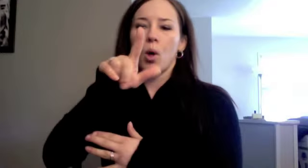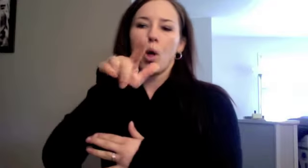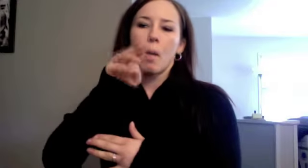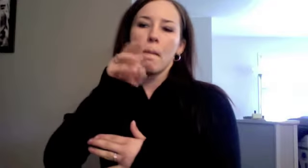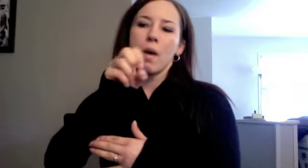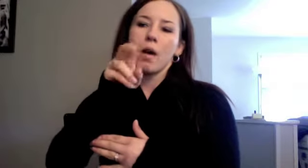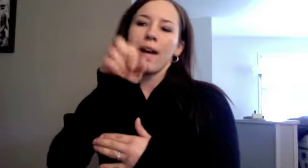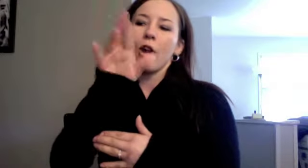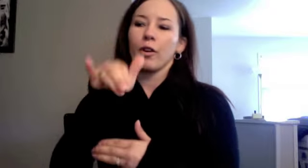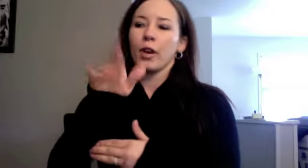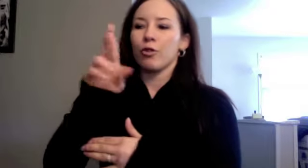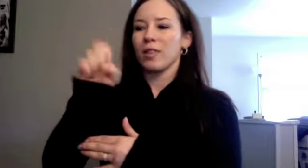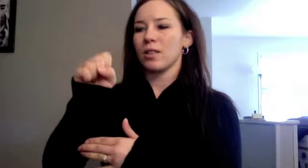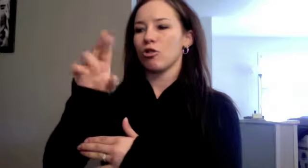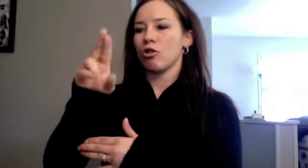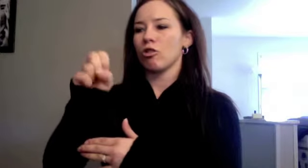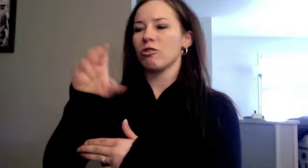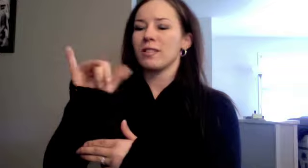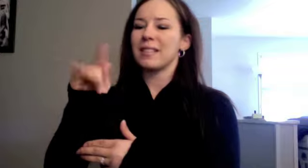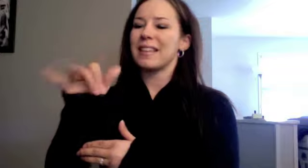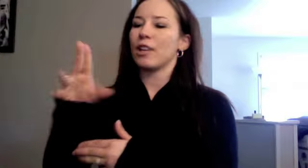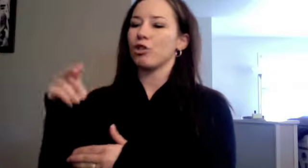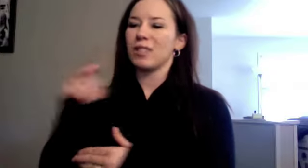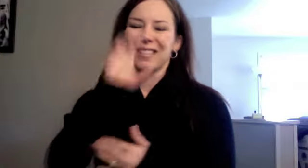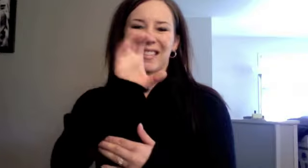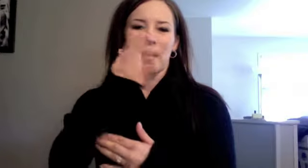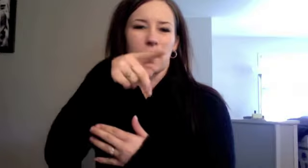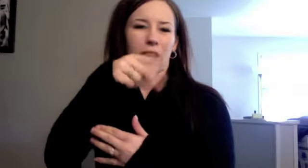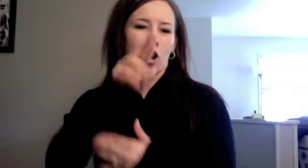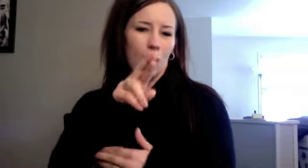We are therefore assuming that you have a general knowledge of first aid principles.